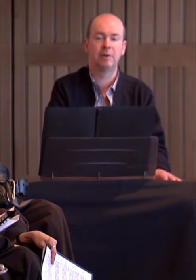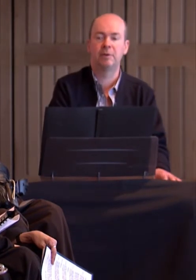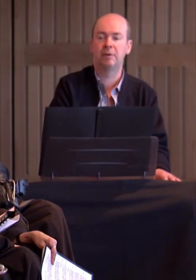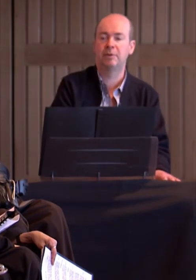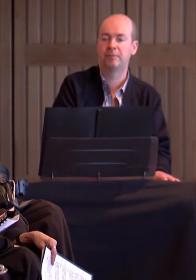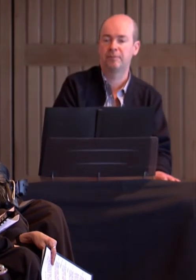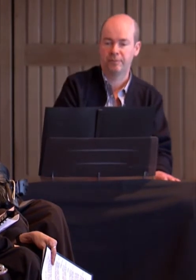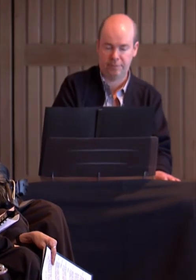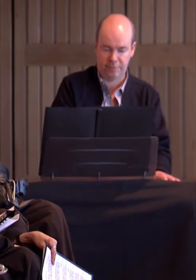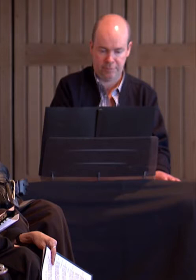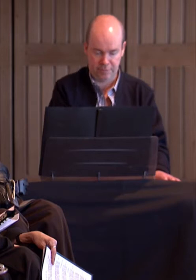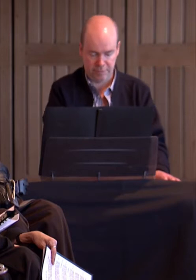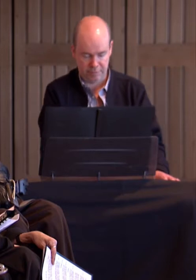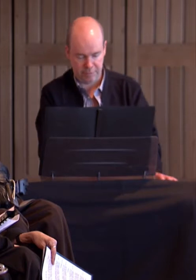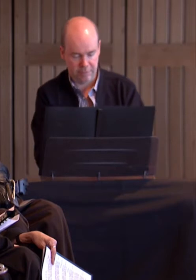Australia.